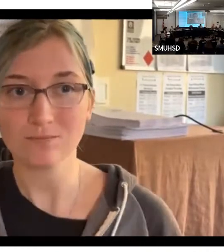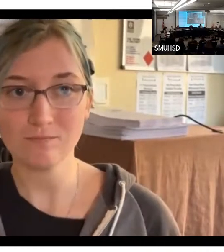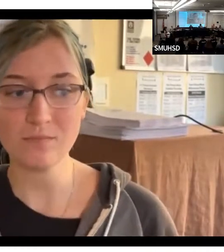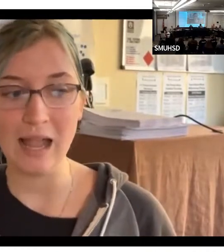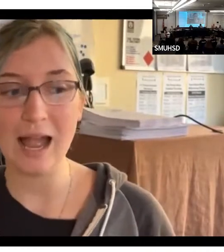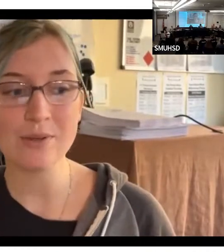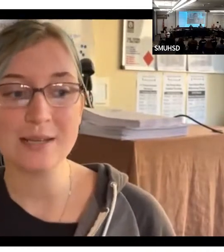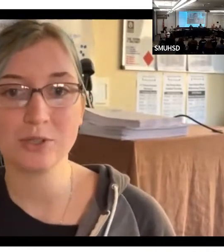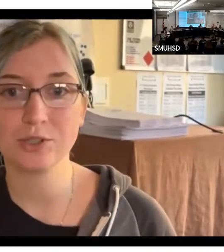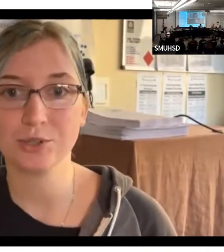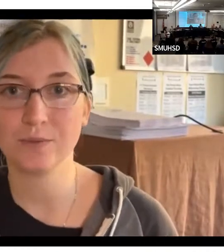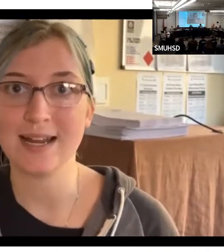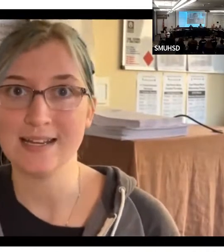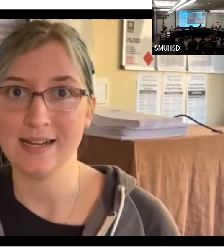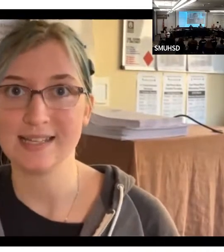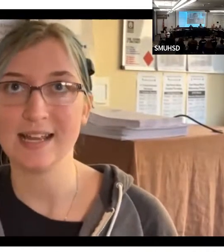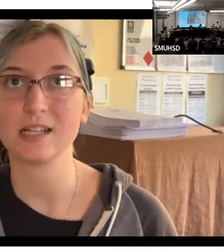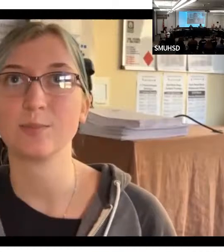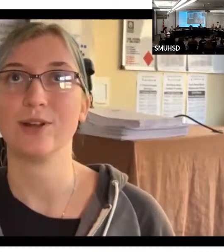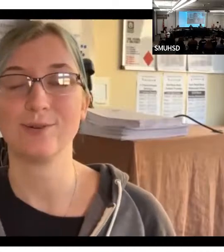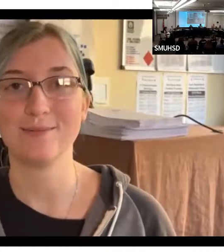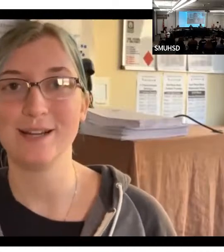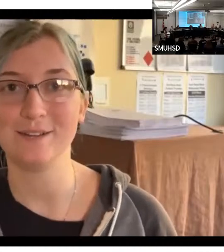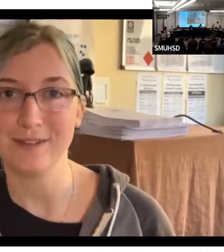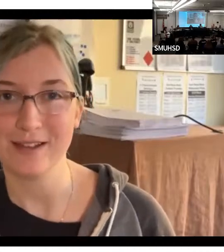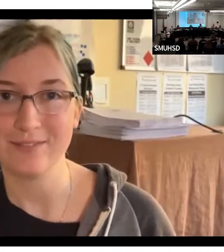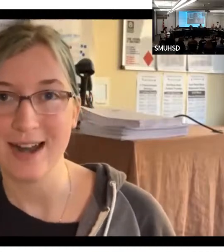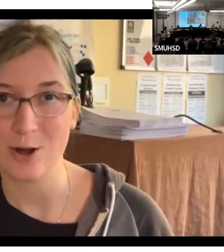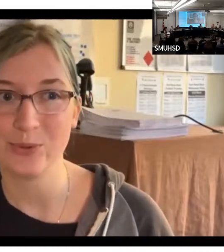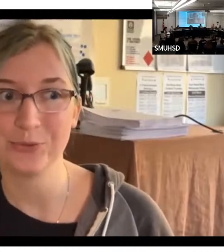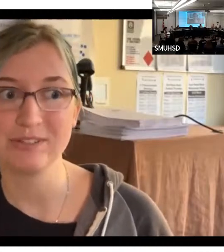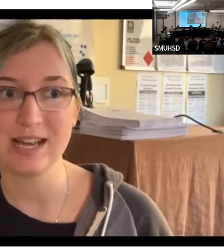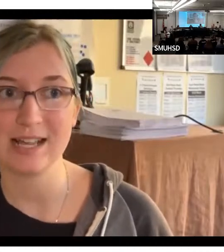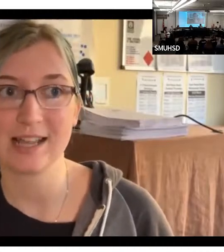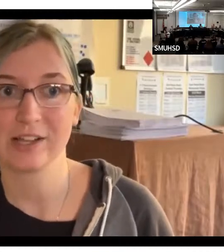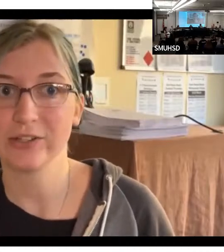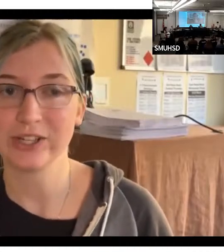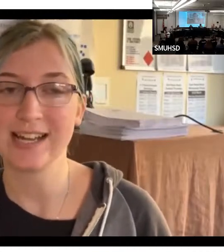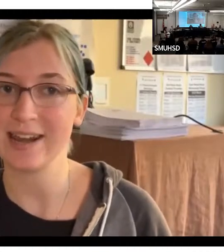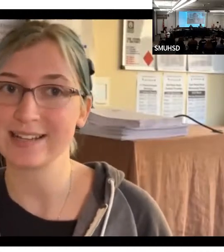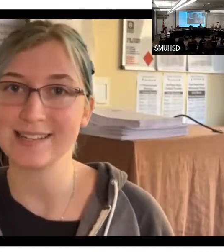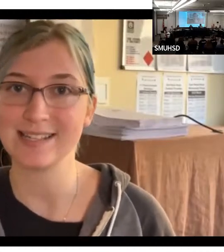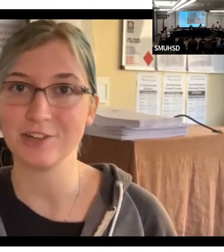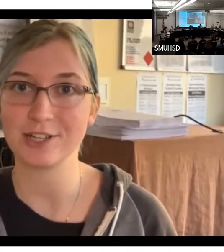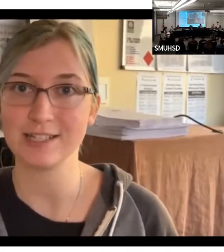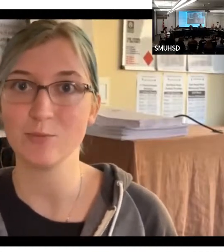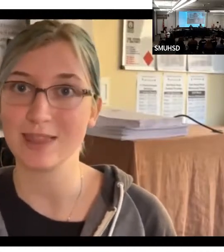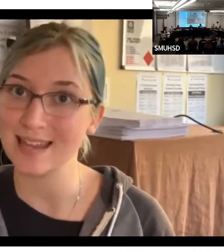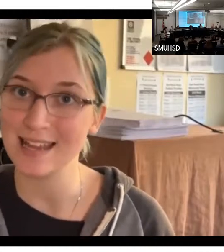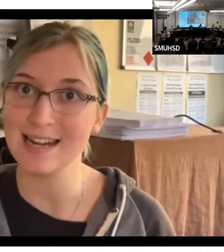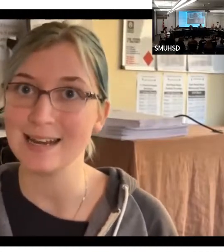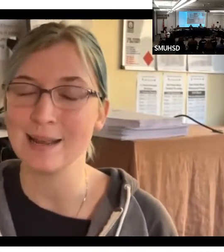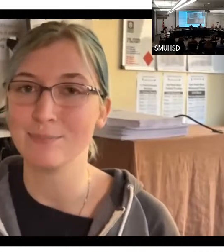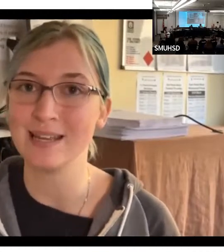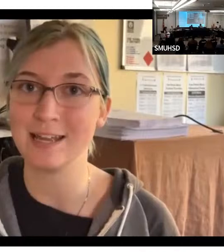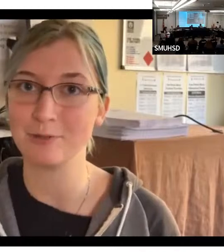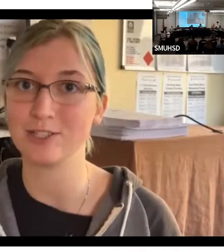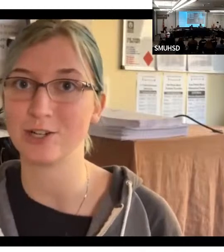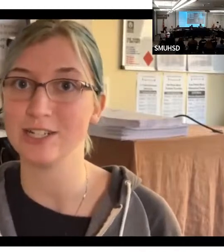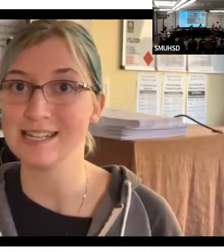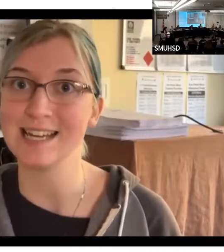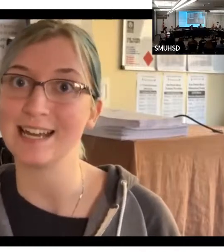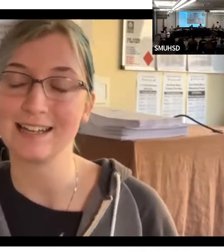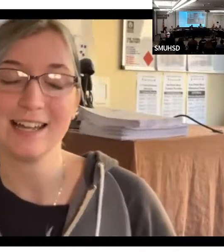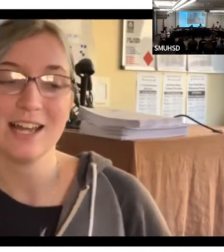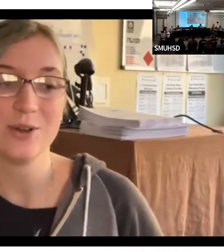research on. I was able to write an essay exploring one of my favorite albums and like looking at existentialism within and being